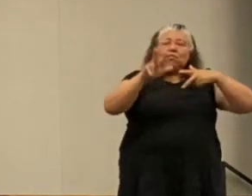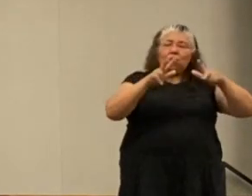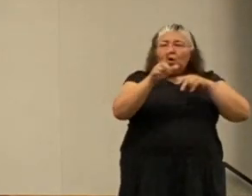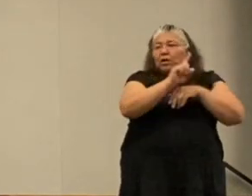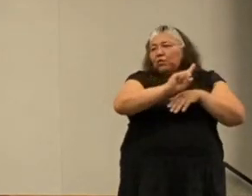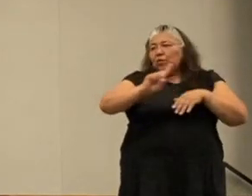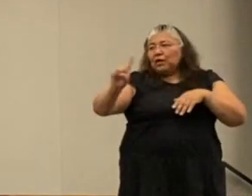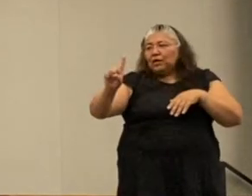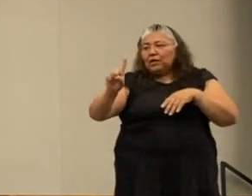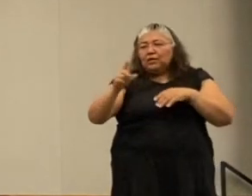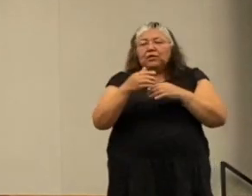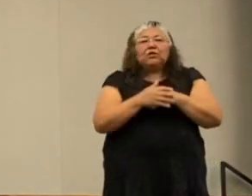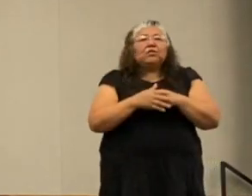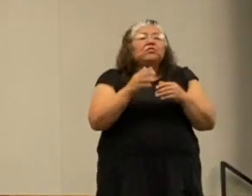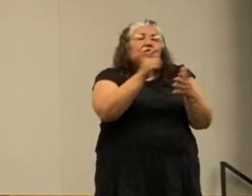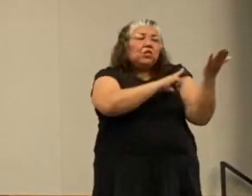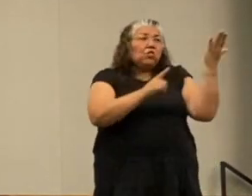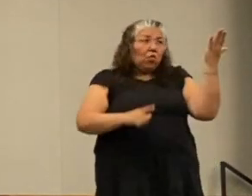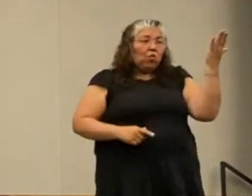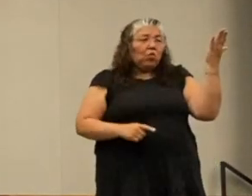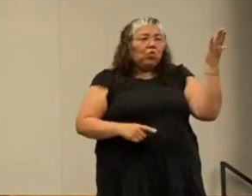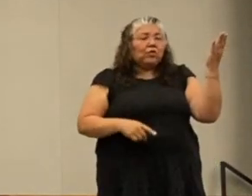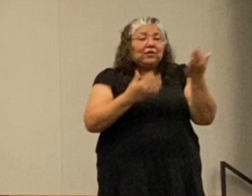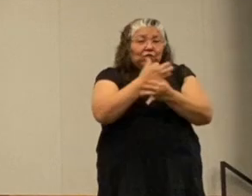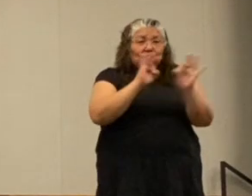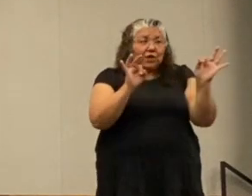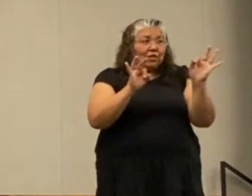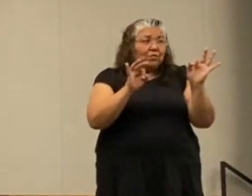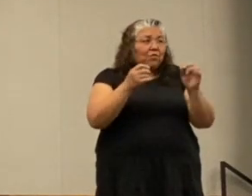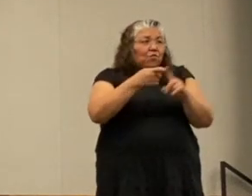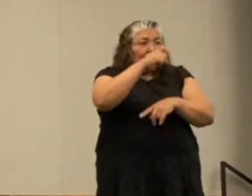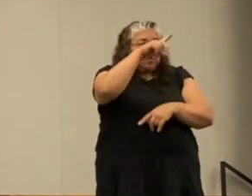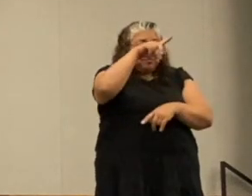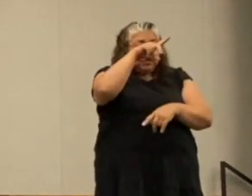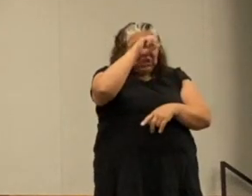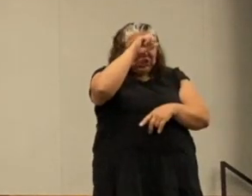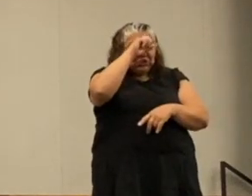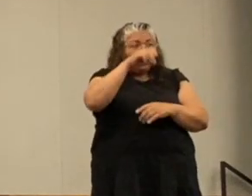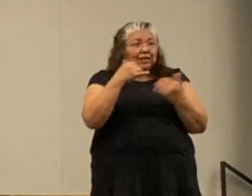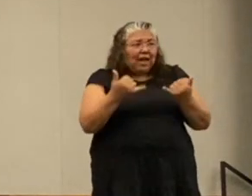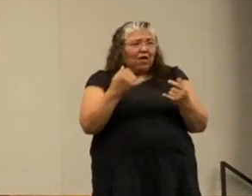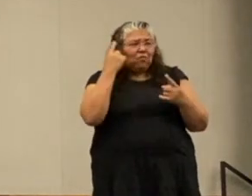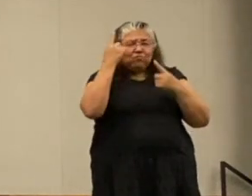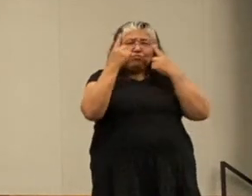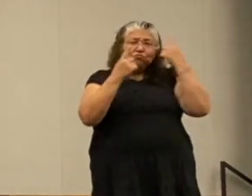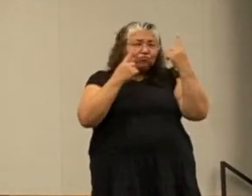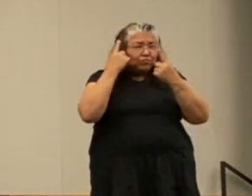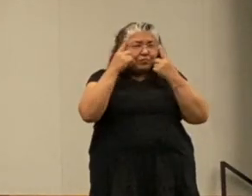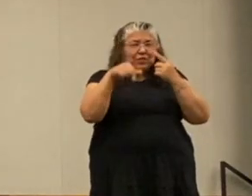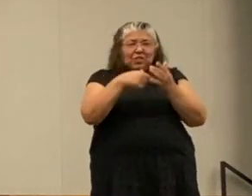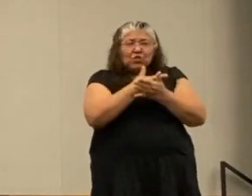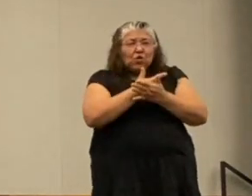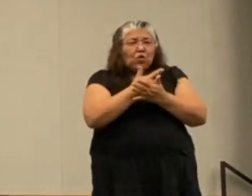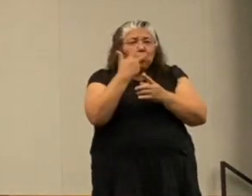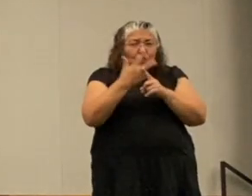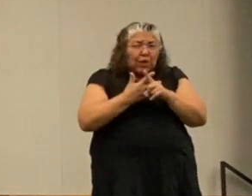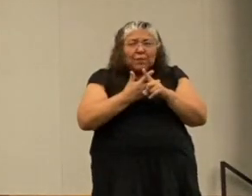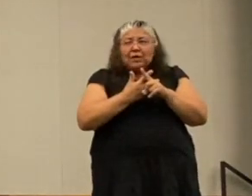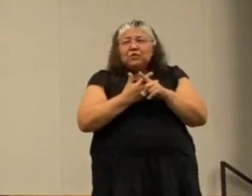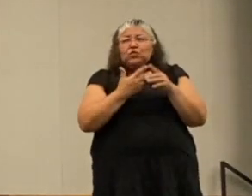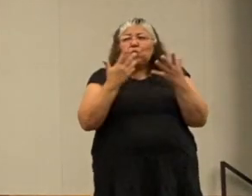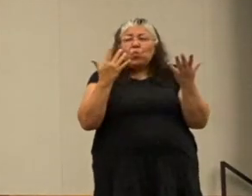away from, or Jesus, or the Lord has freed them from Egypt. And I want you to think about, in those 3 months, what